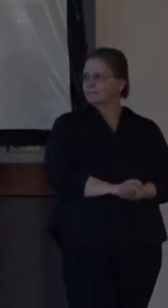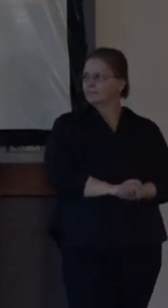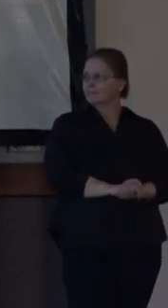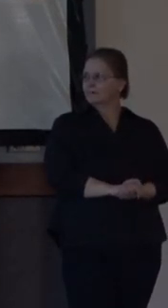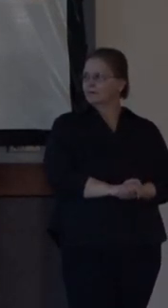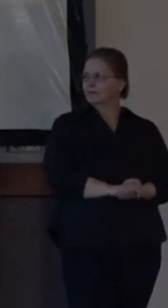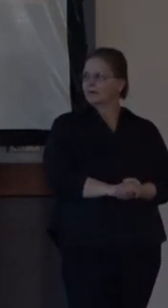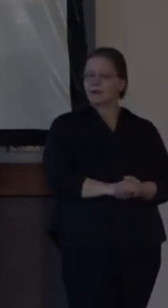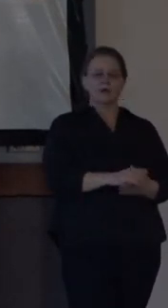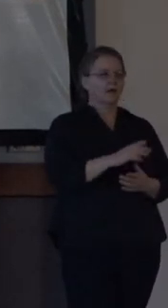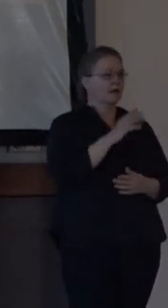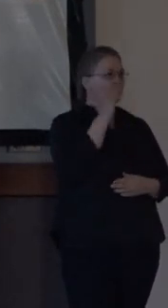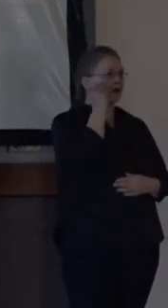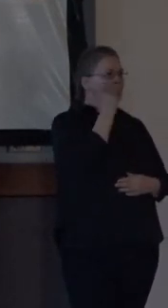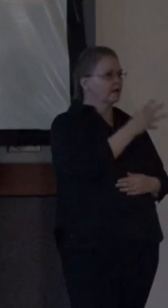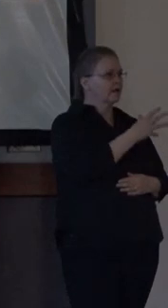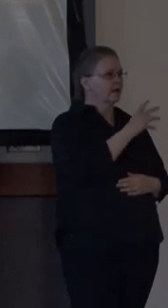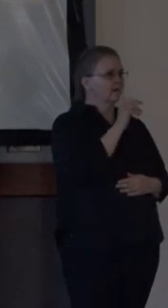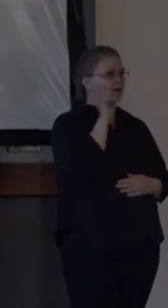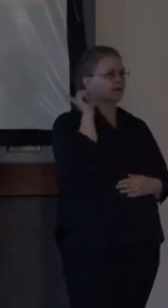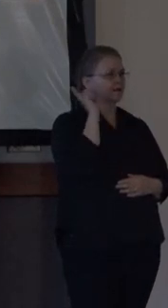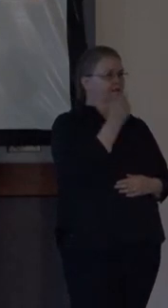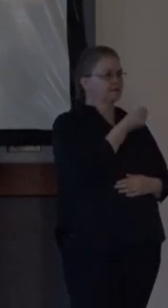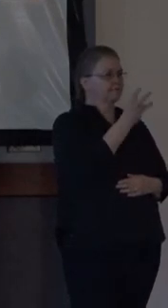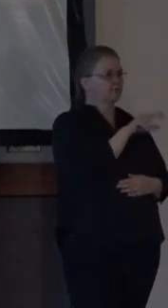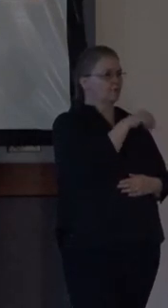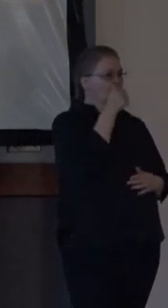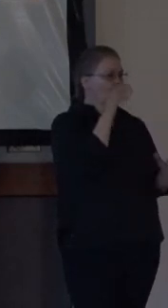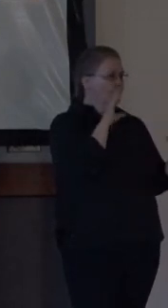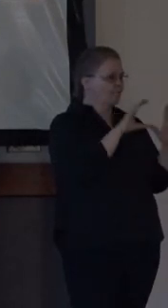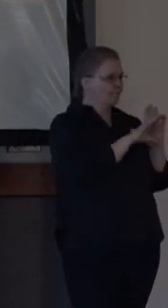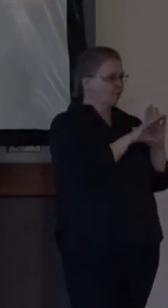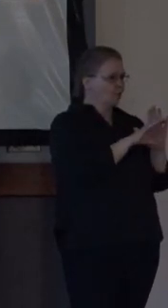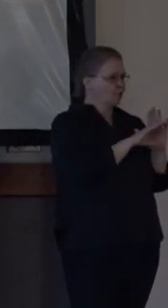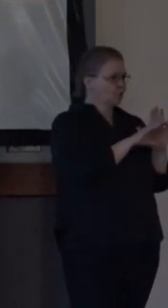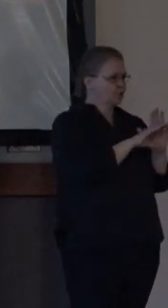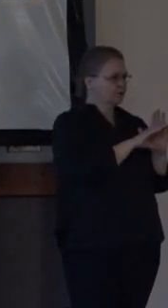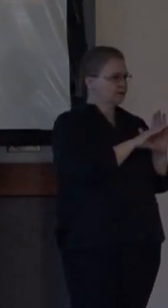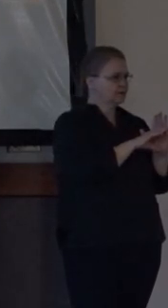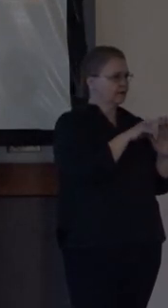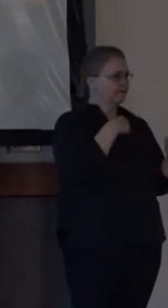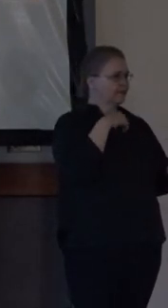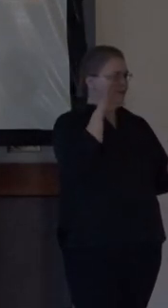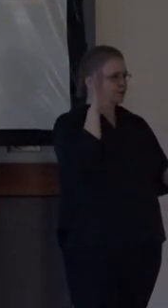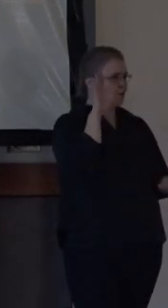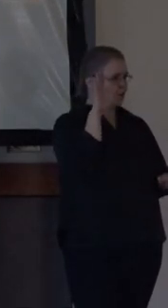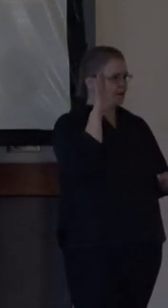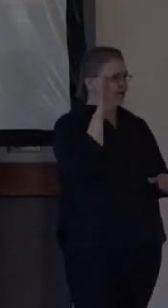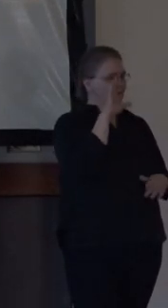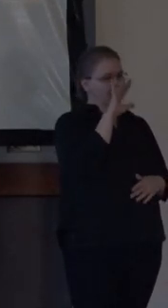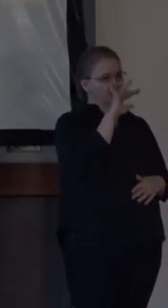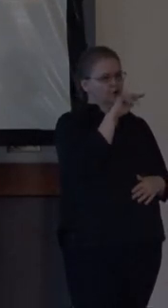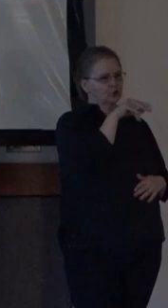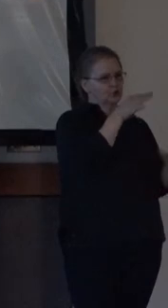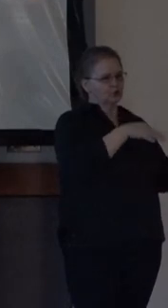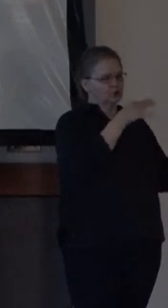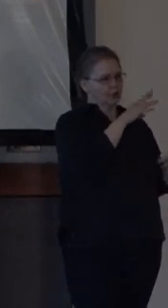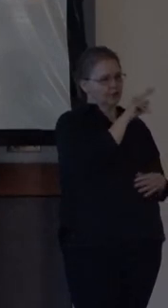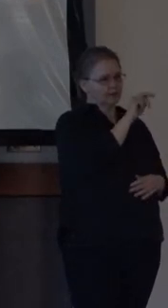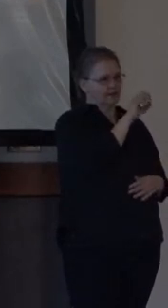So good to be with you. These are just a couple other photos. There's a photo of me being sworn in by Judge Adrian Nelson,